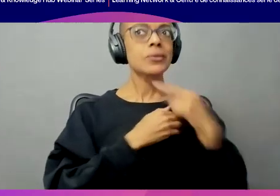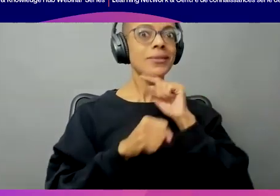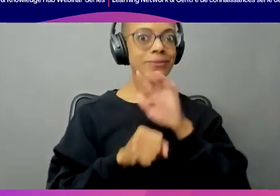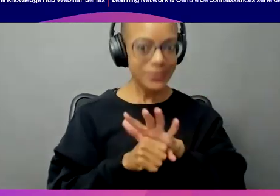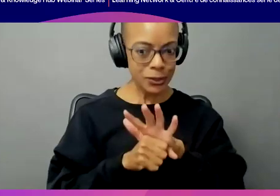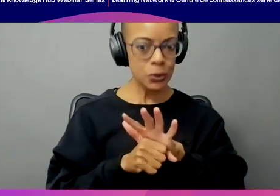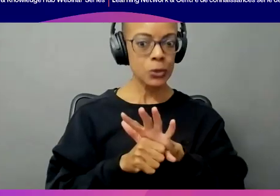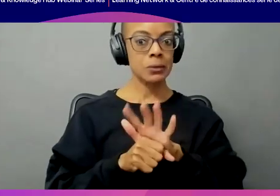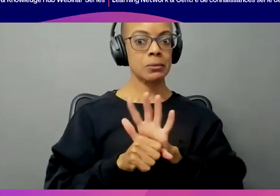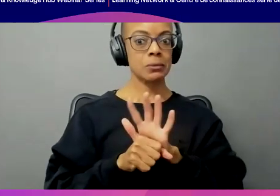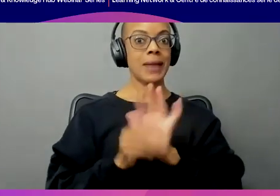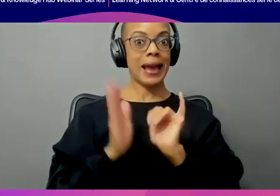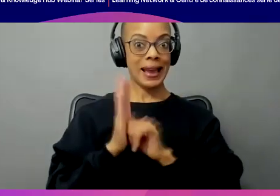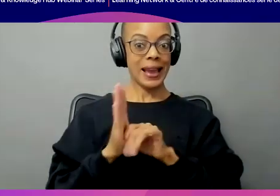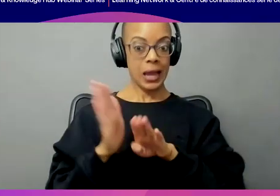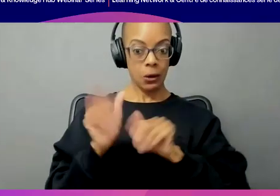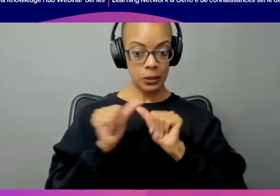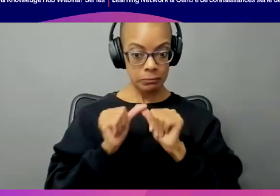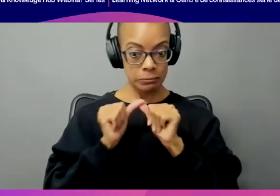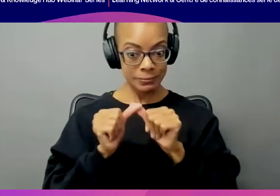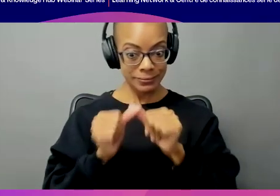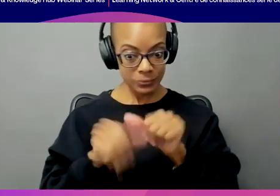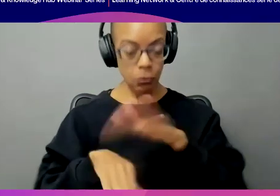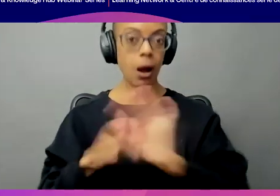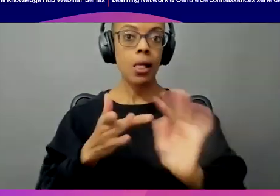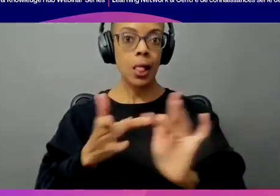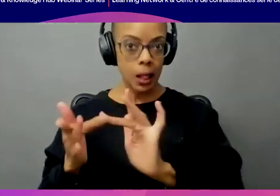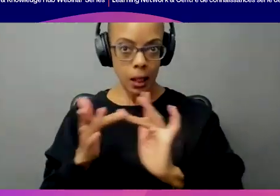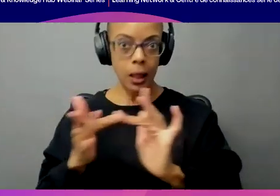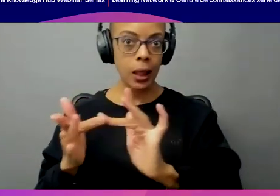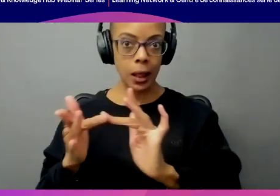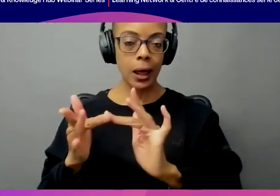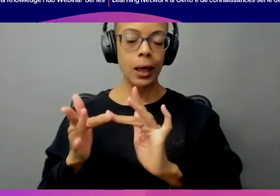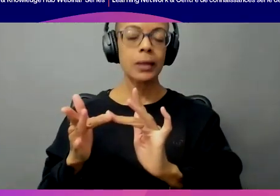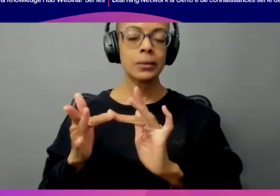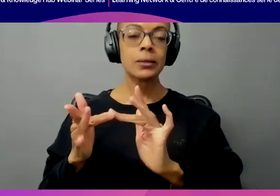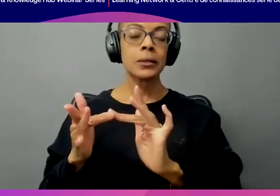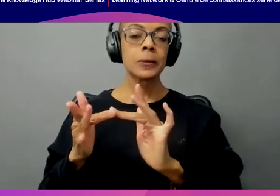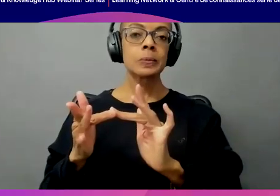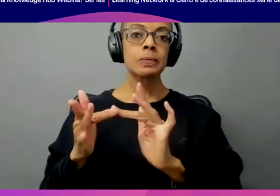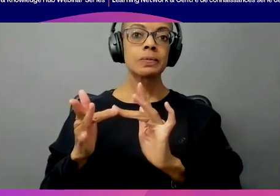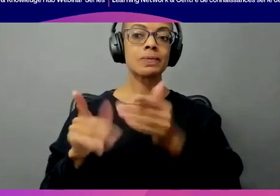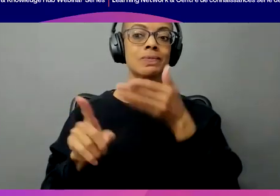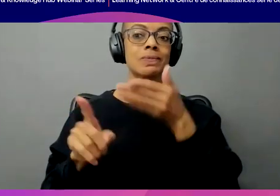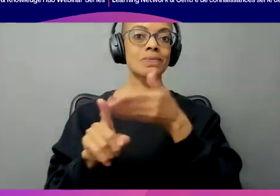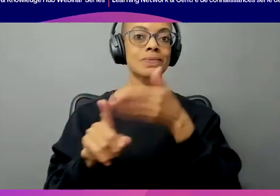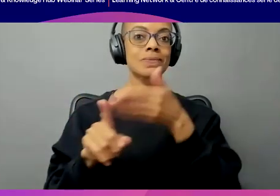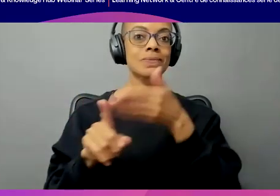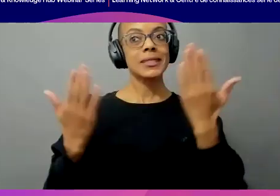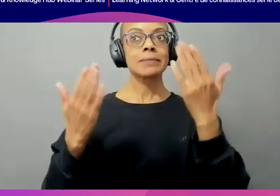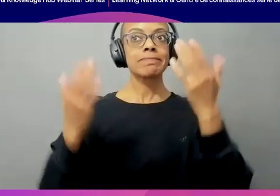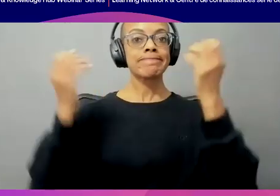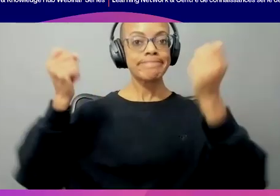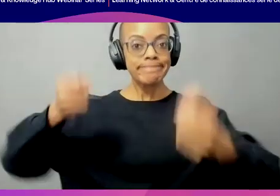continue to develop in this online space. And I think I'll stop with this kind of reflection, that this shared understanding